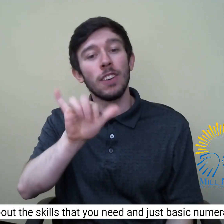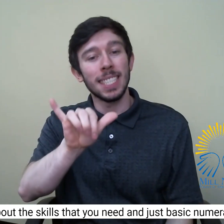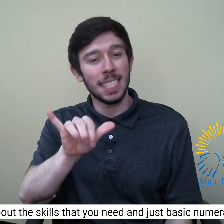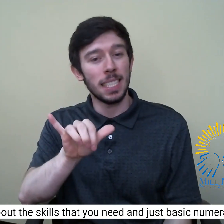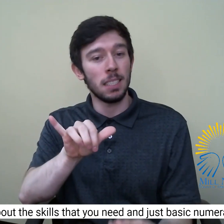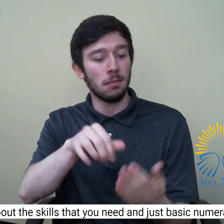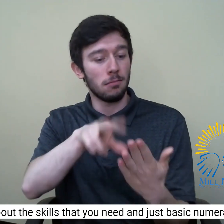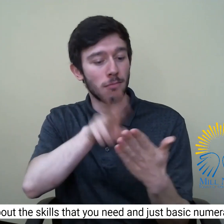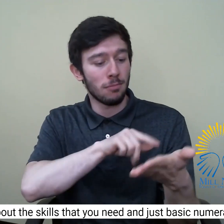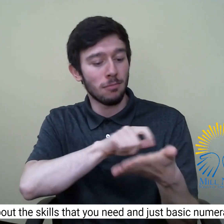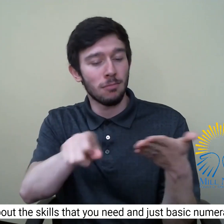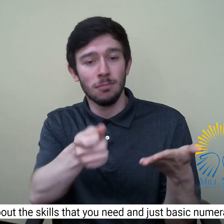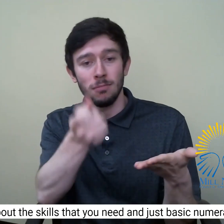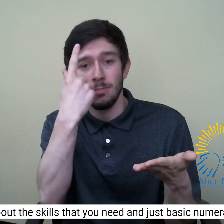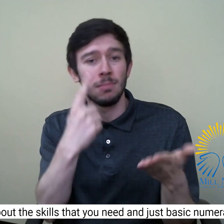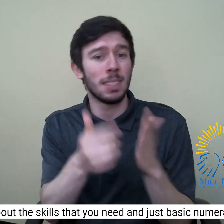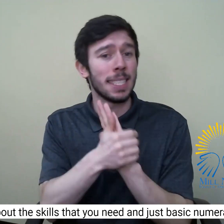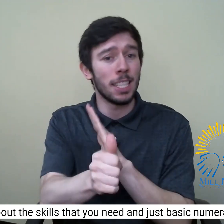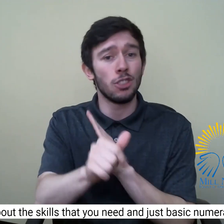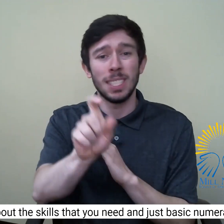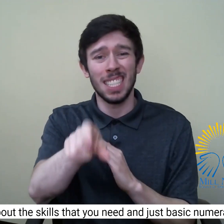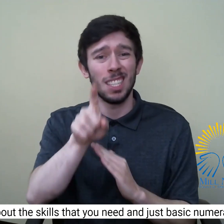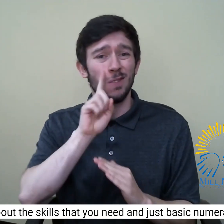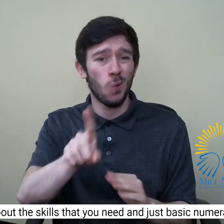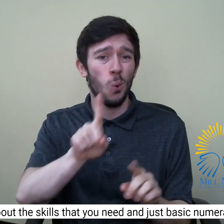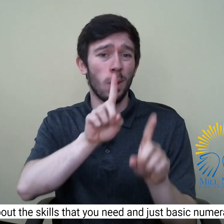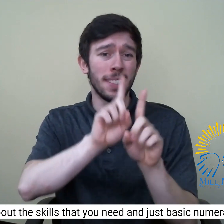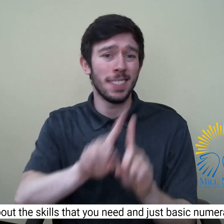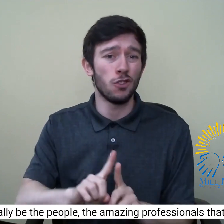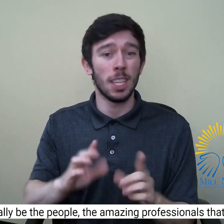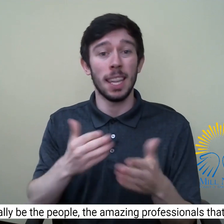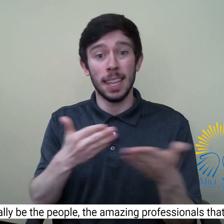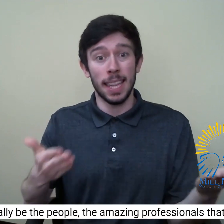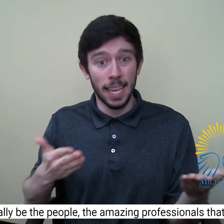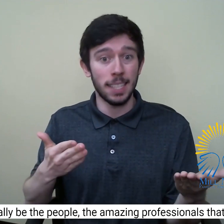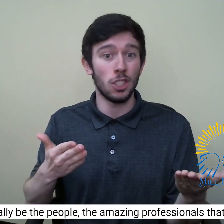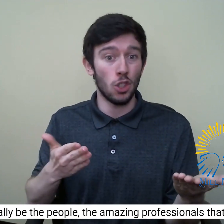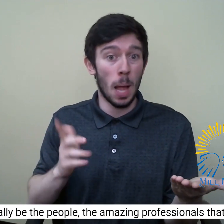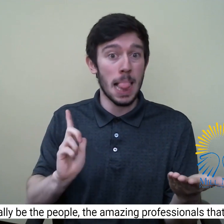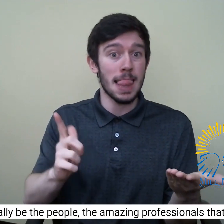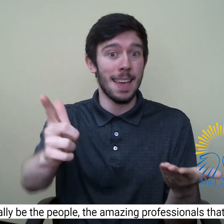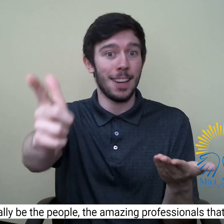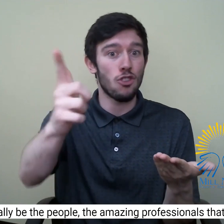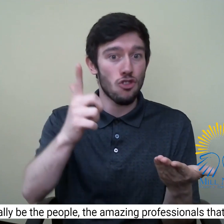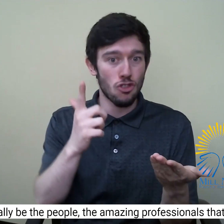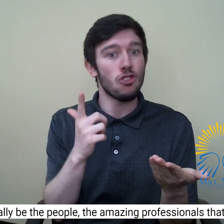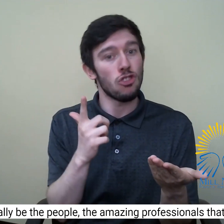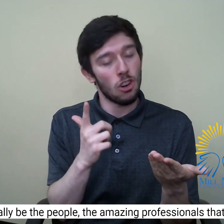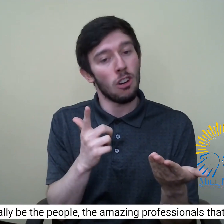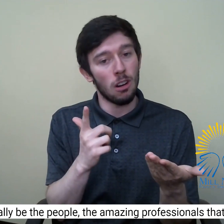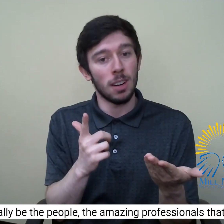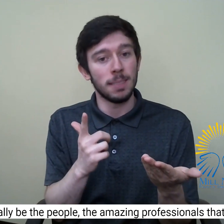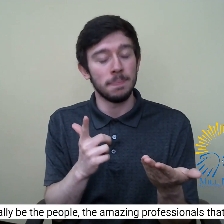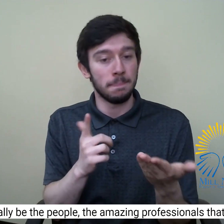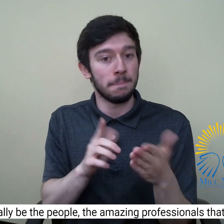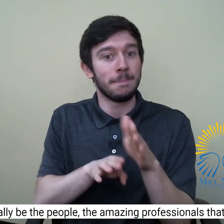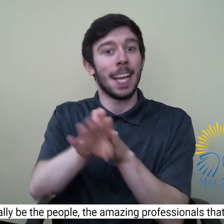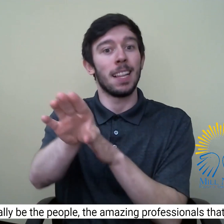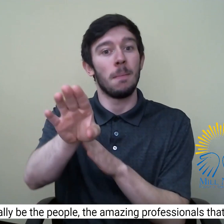Also think about the skills that you need in just basic numeracy to be able to eventually be the people, the amazing professionals